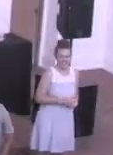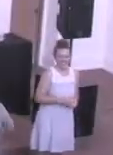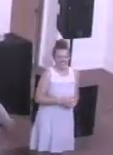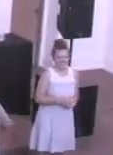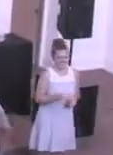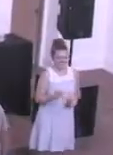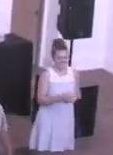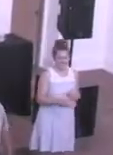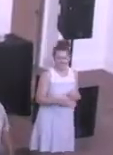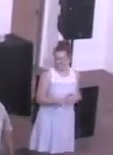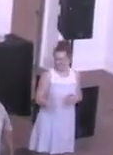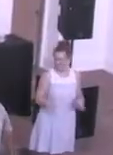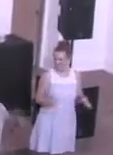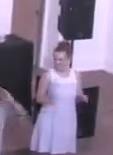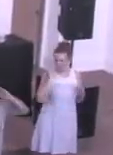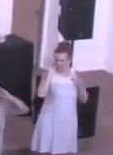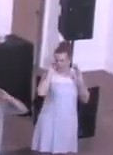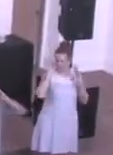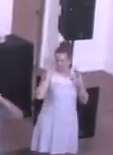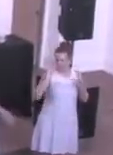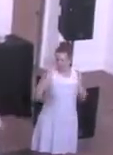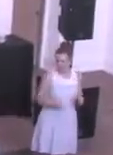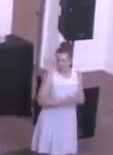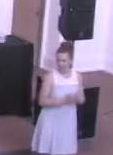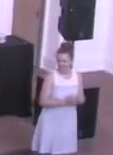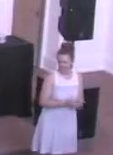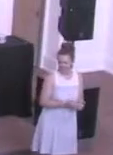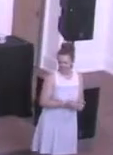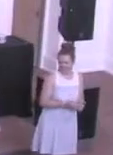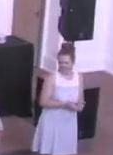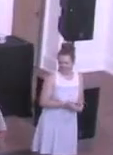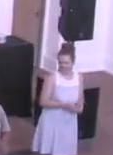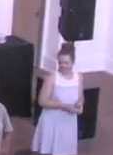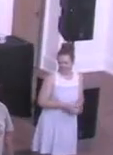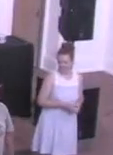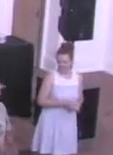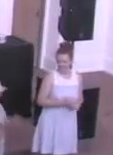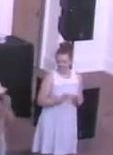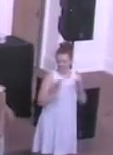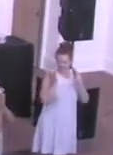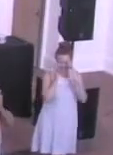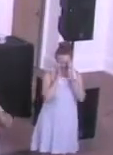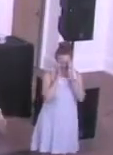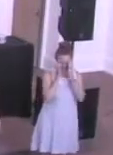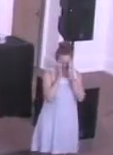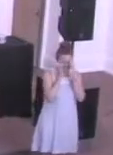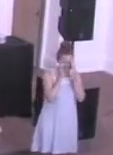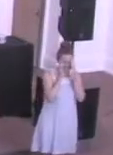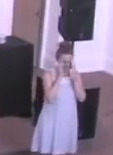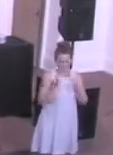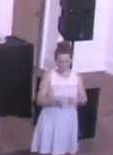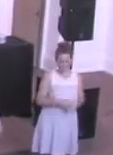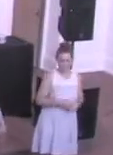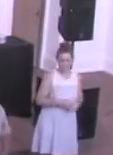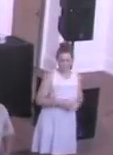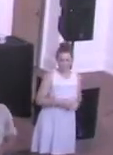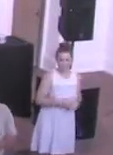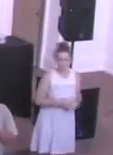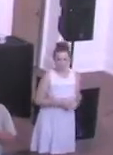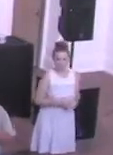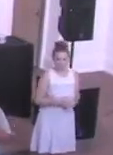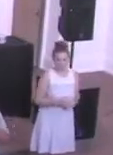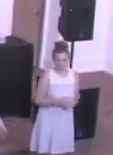Do not merely listen to the word and so deceive yourself. What are you gonna do, church?